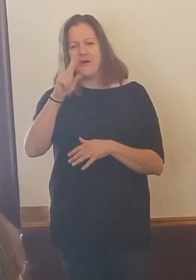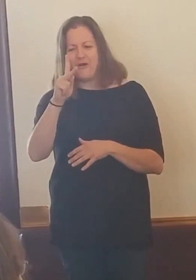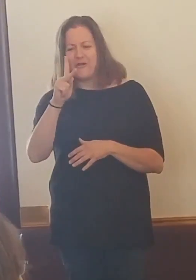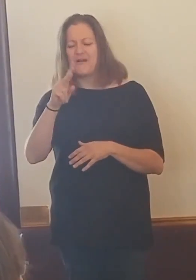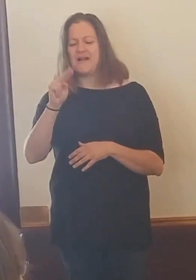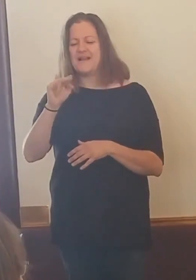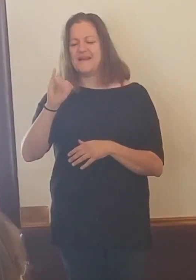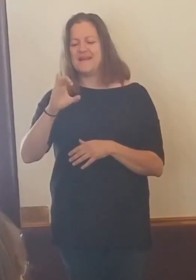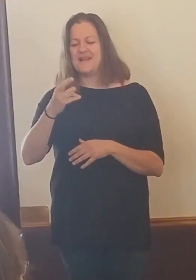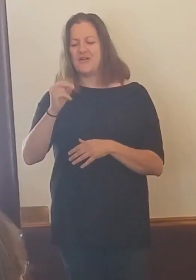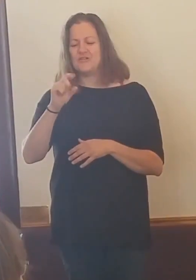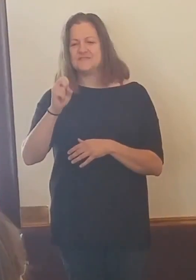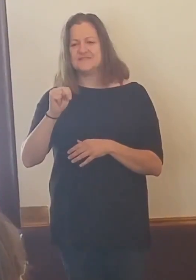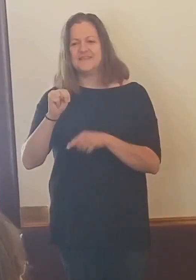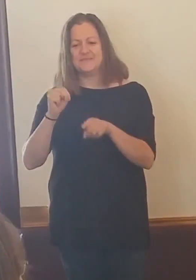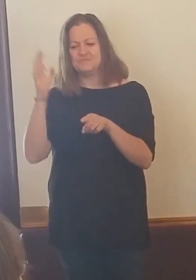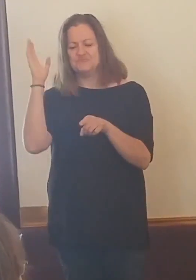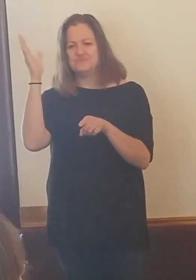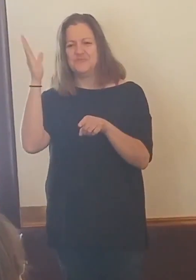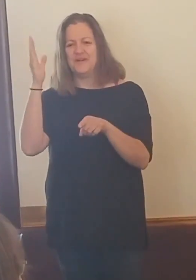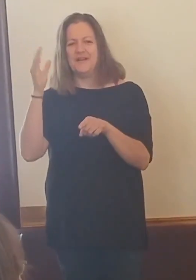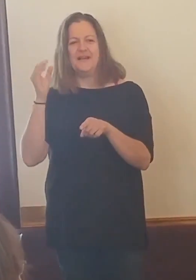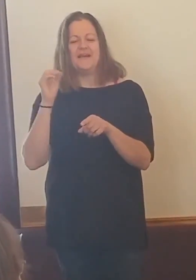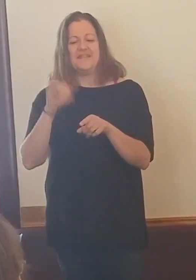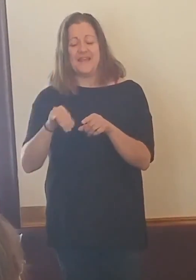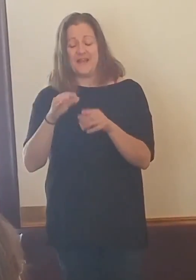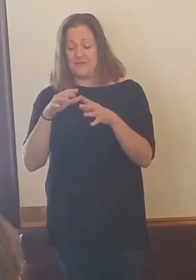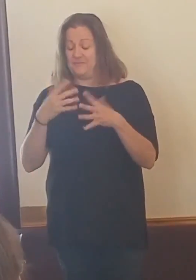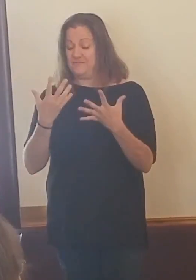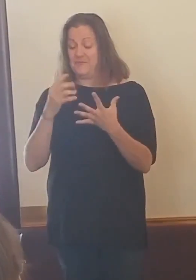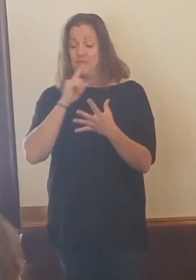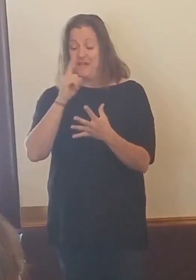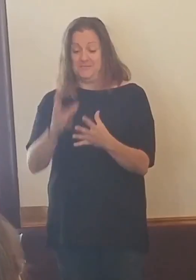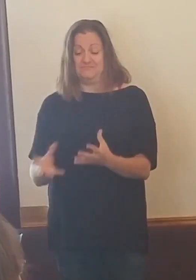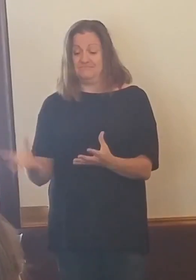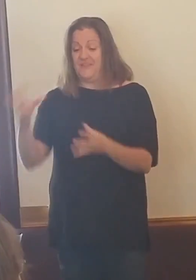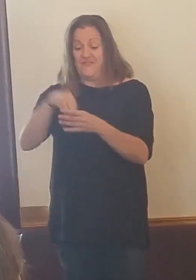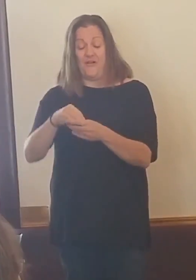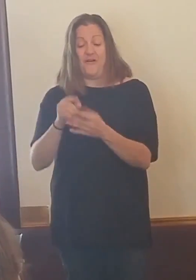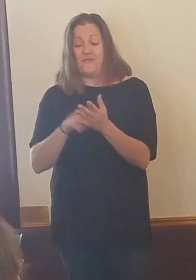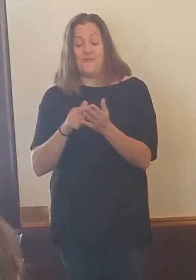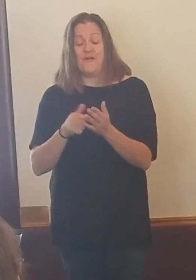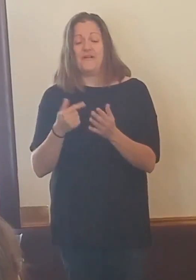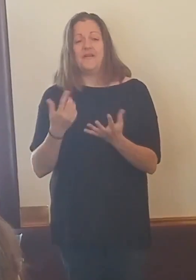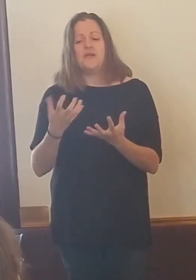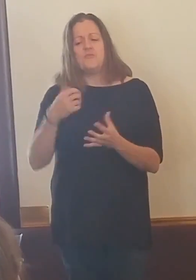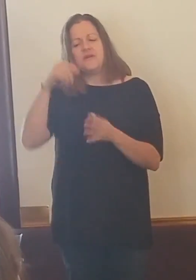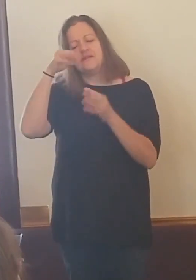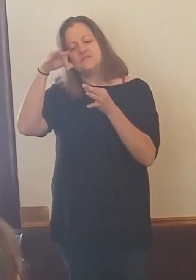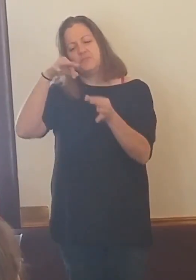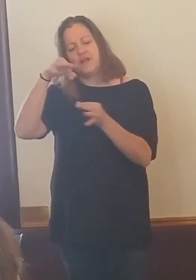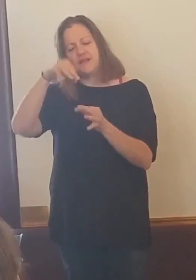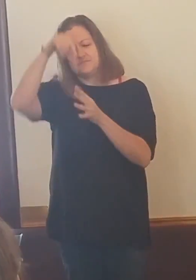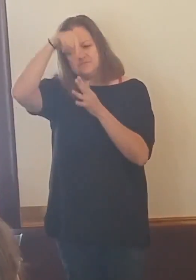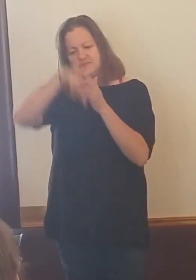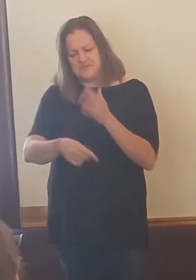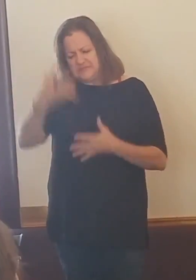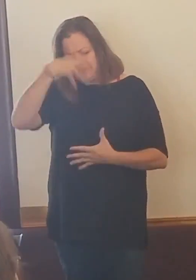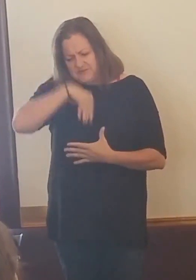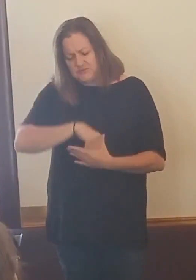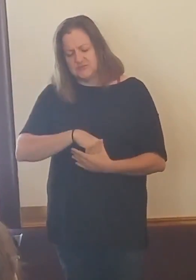everything together by putting a nice little bow on the entire package and bringing us deeper within